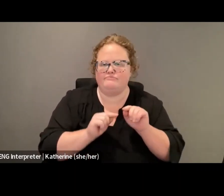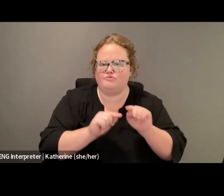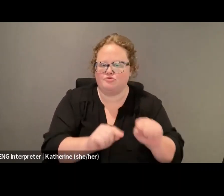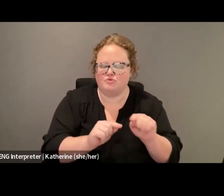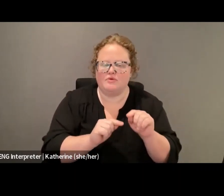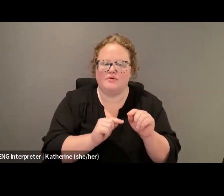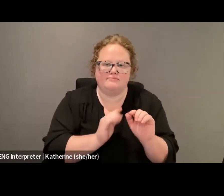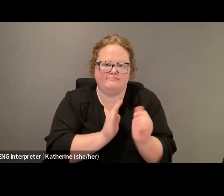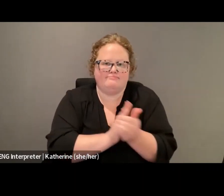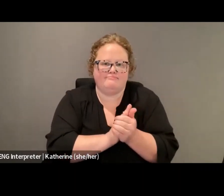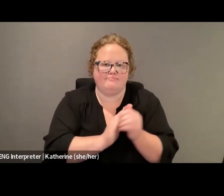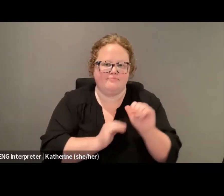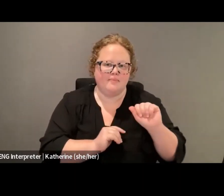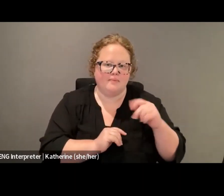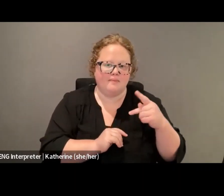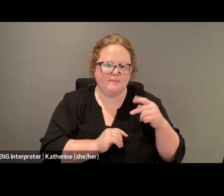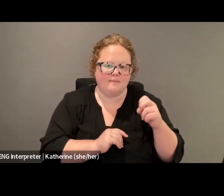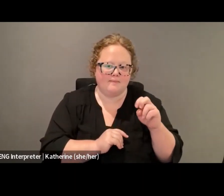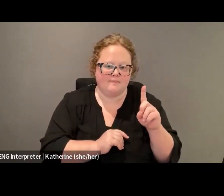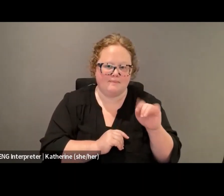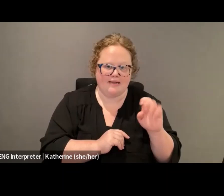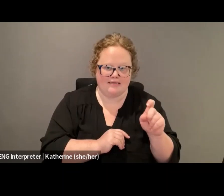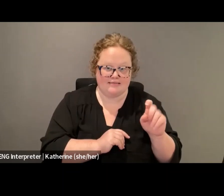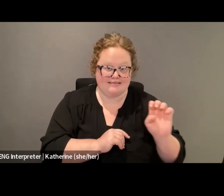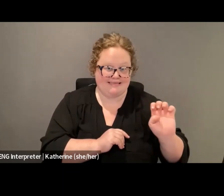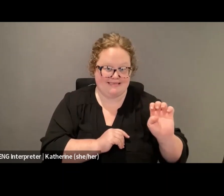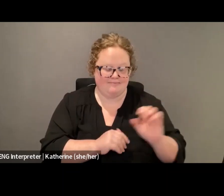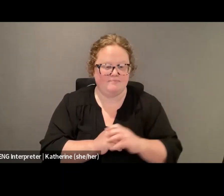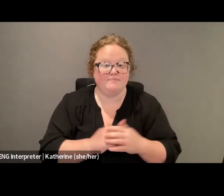see, next slide, please.